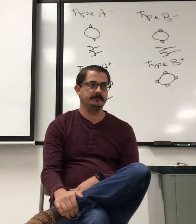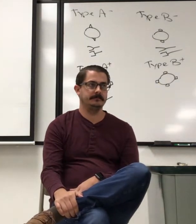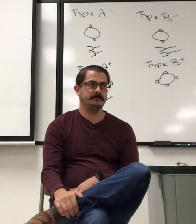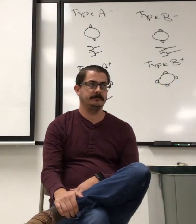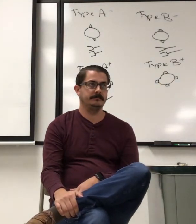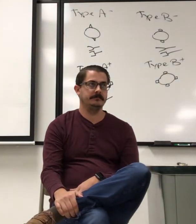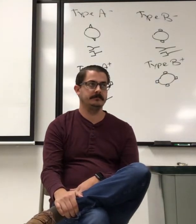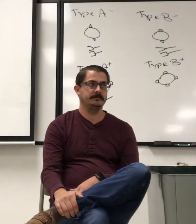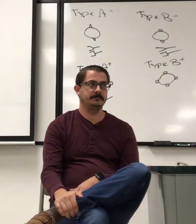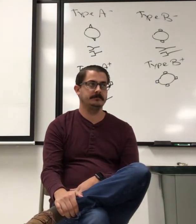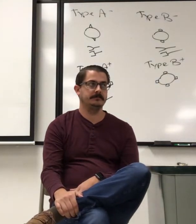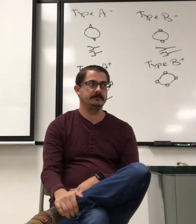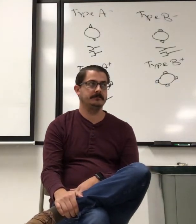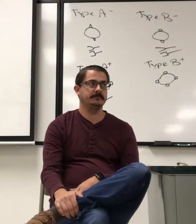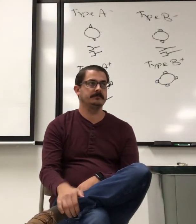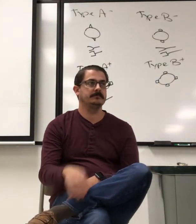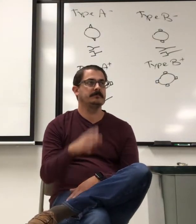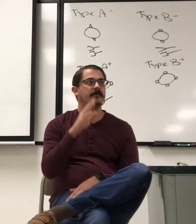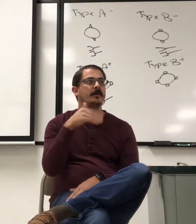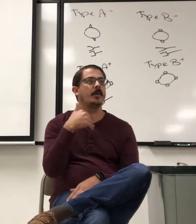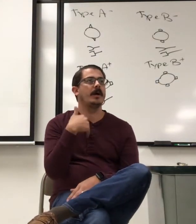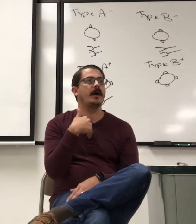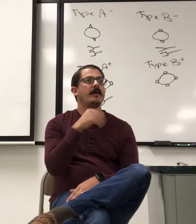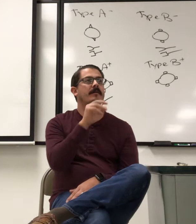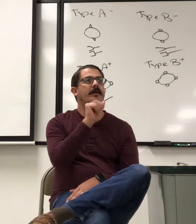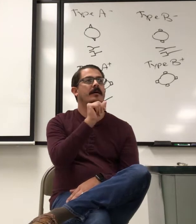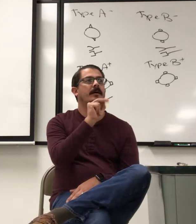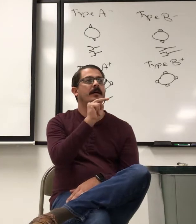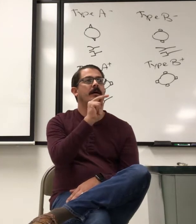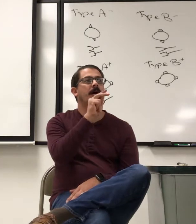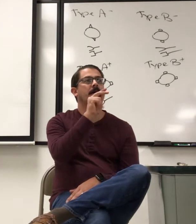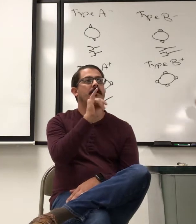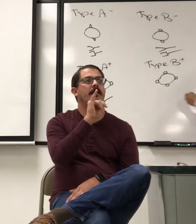And they would have the antibody against A.